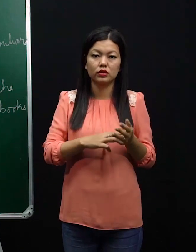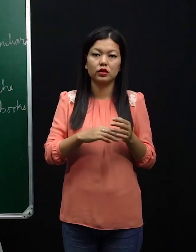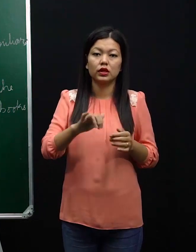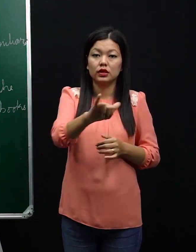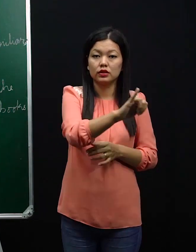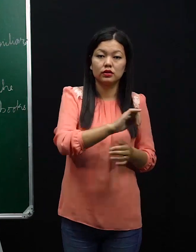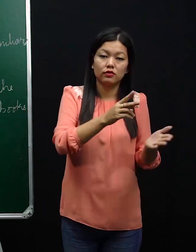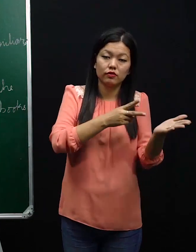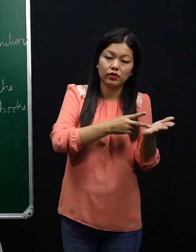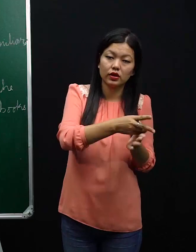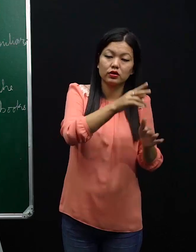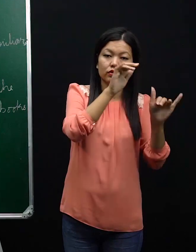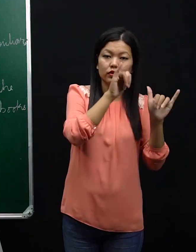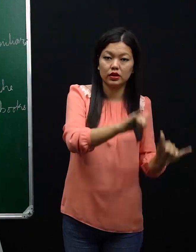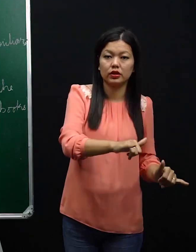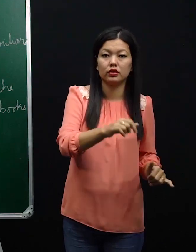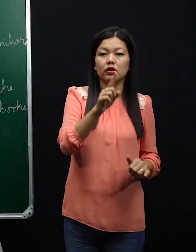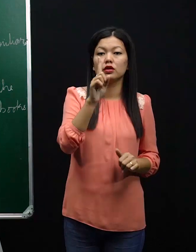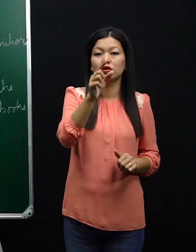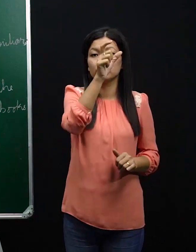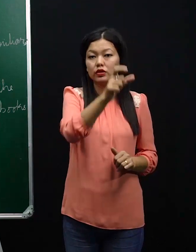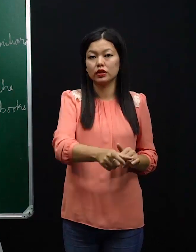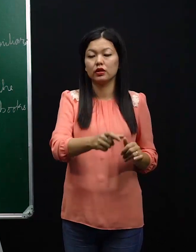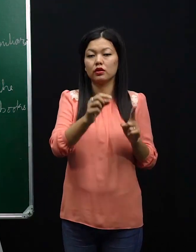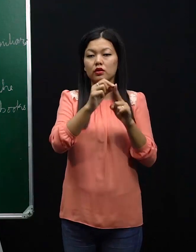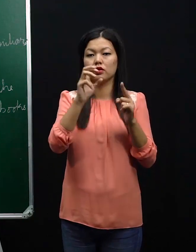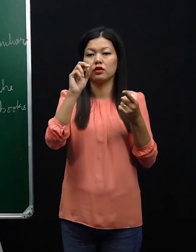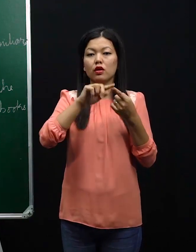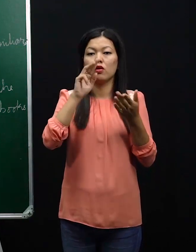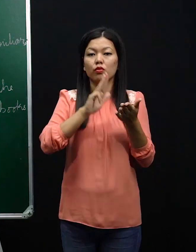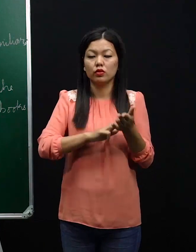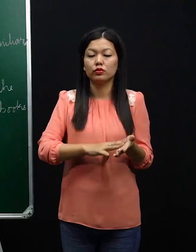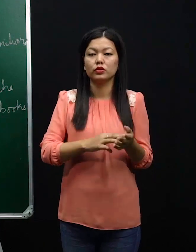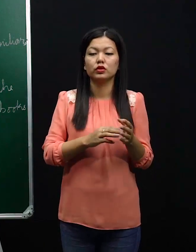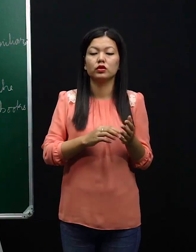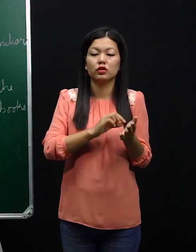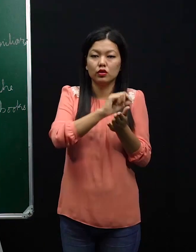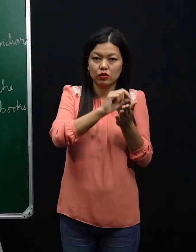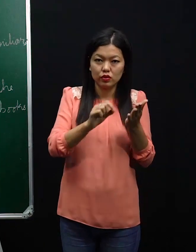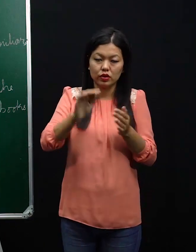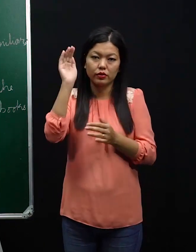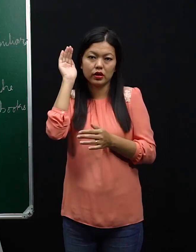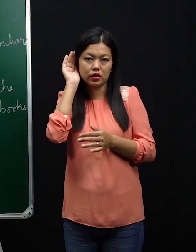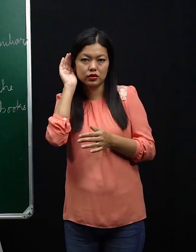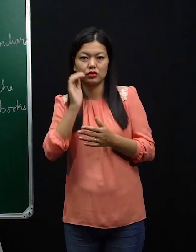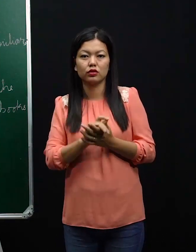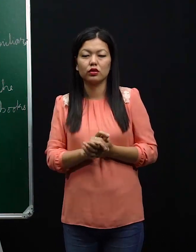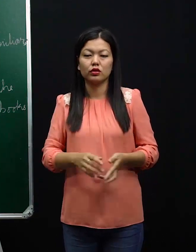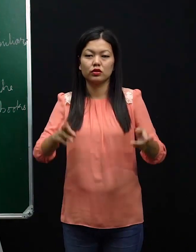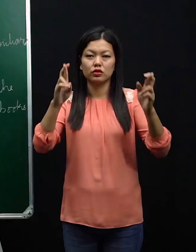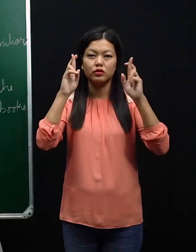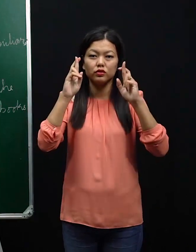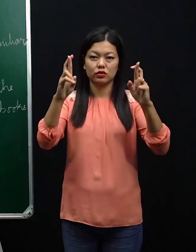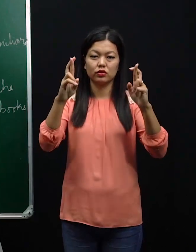of the face on the mountain. And so he had the full expectation now that surely the poet of this